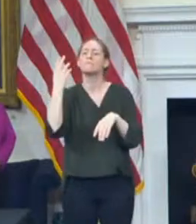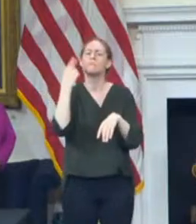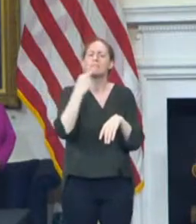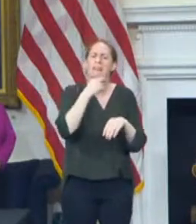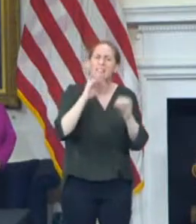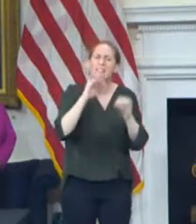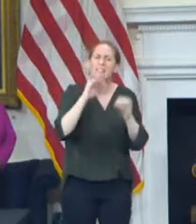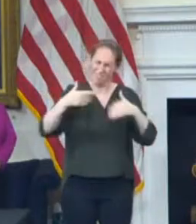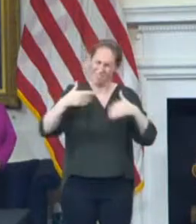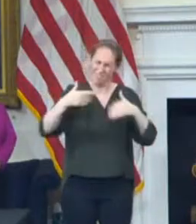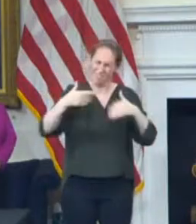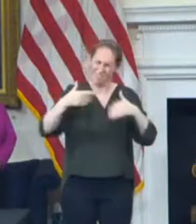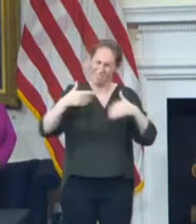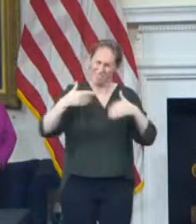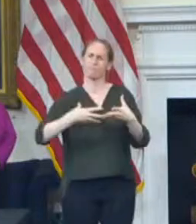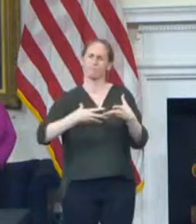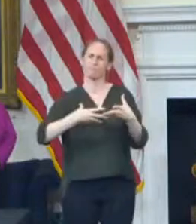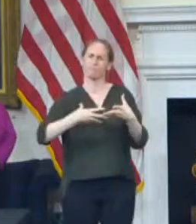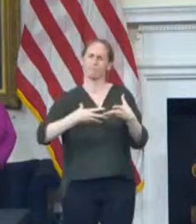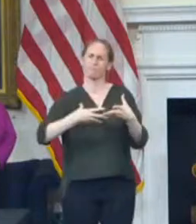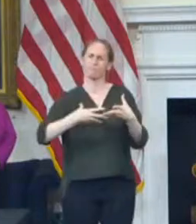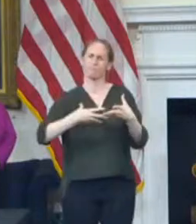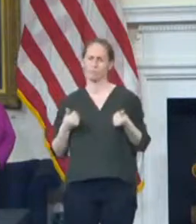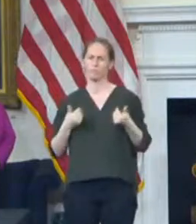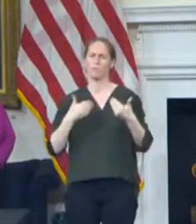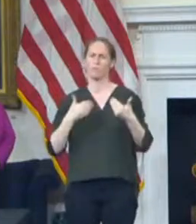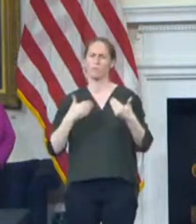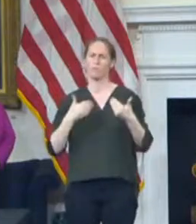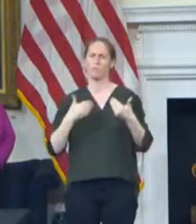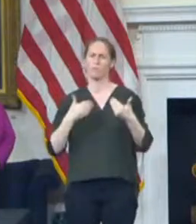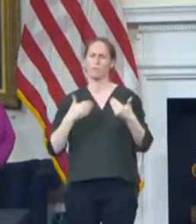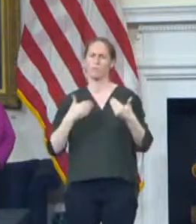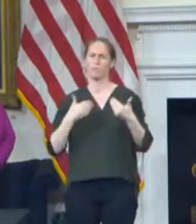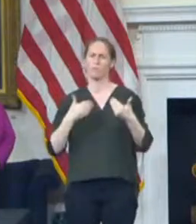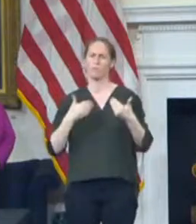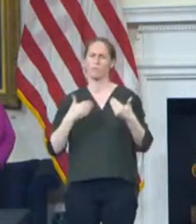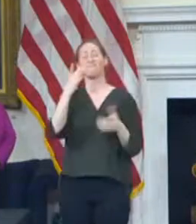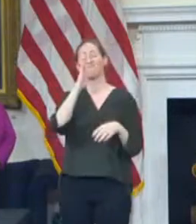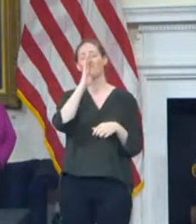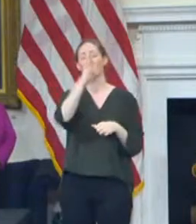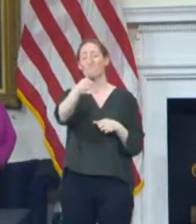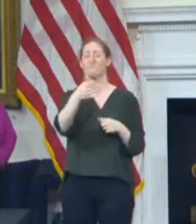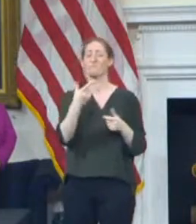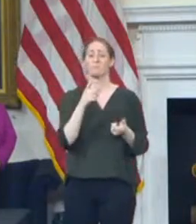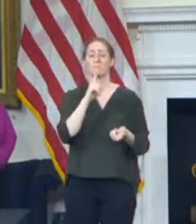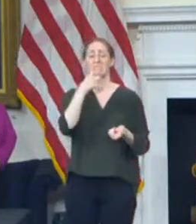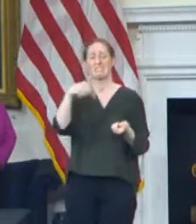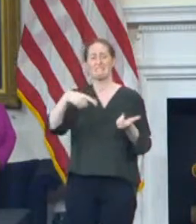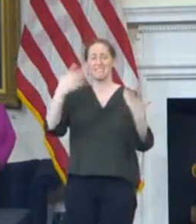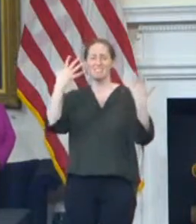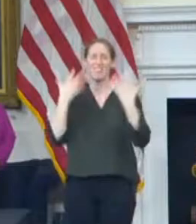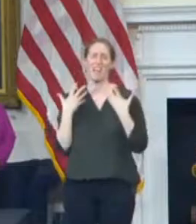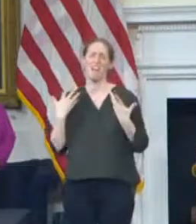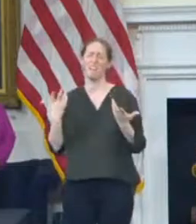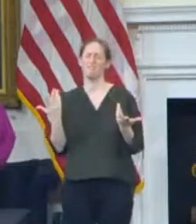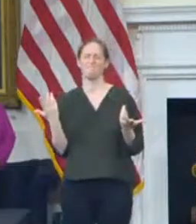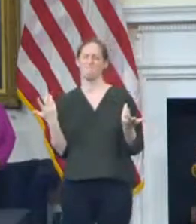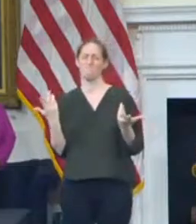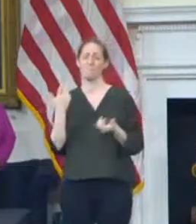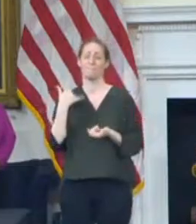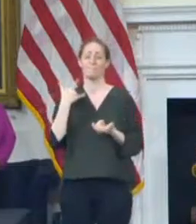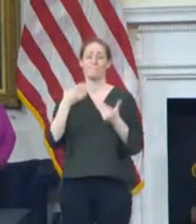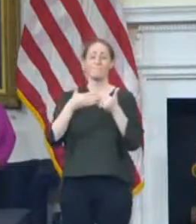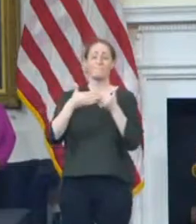most. And I've always told it to you straight, and the sad truth is that the next several